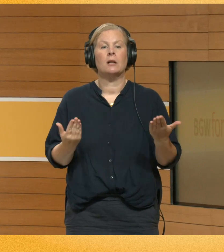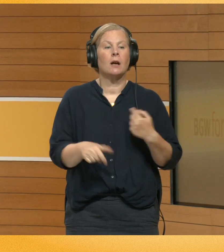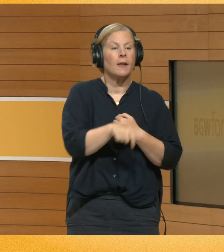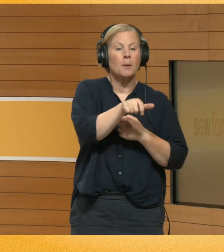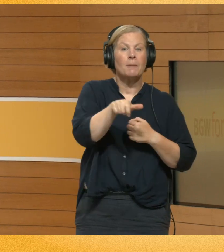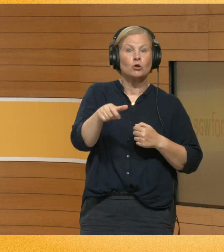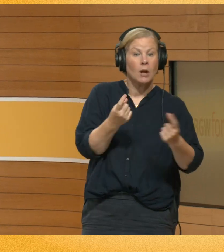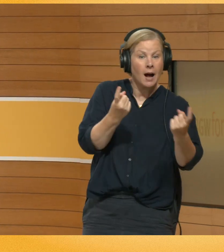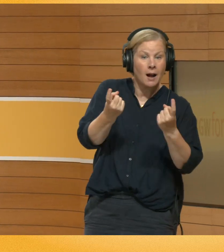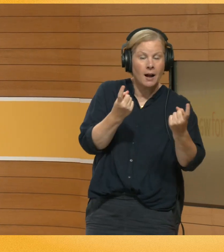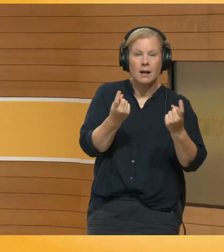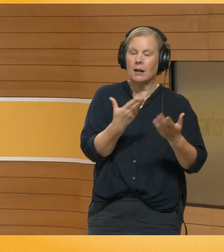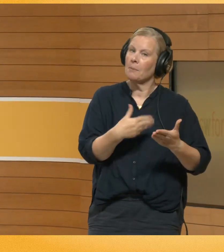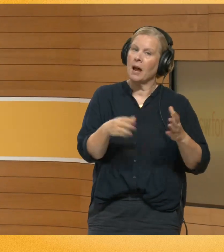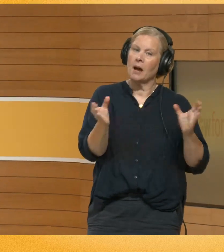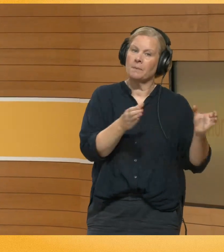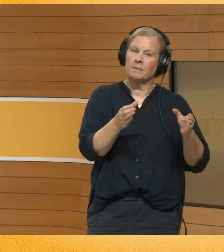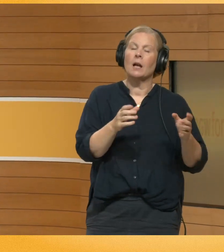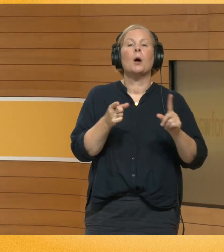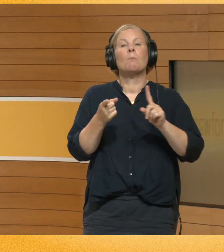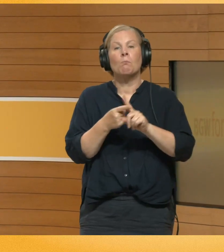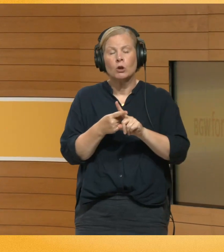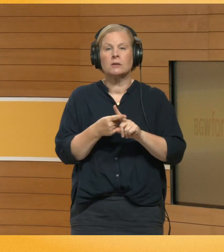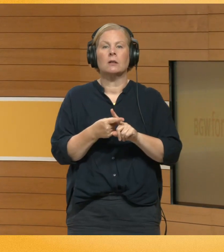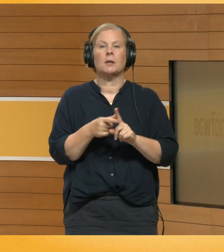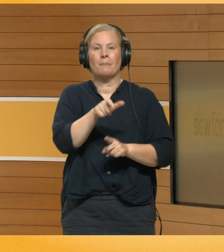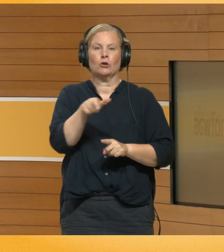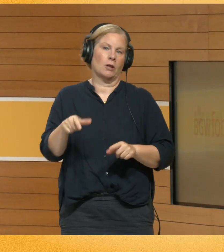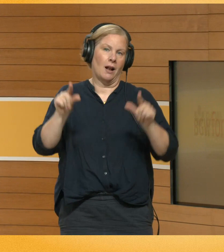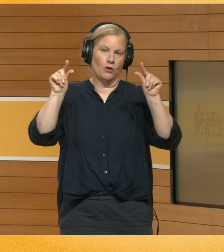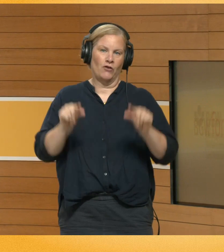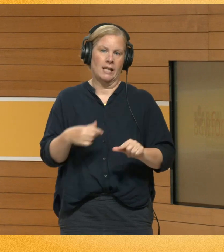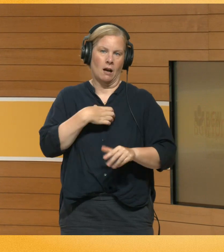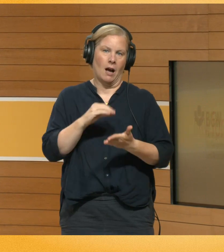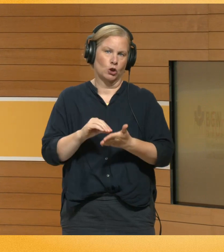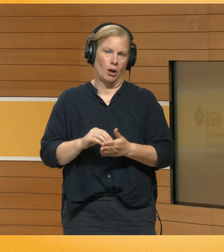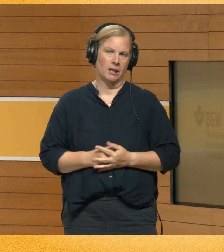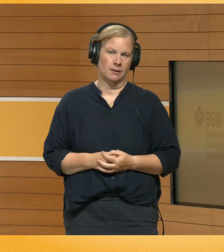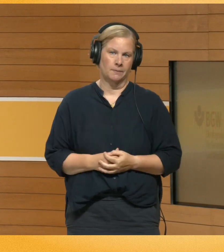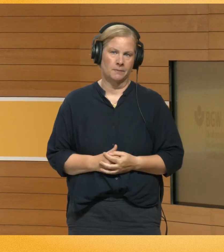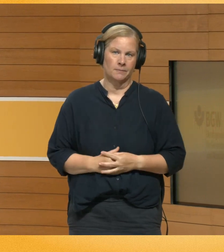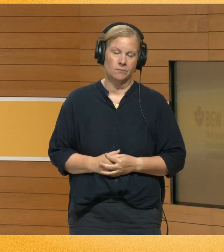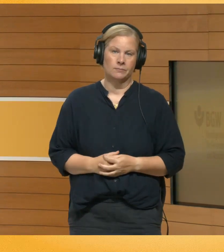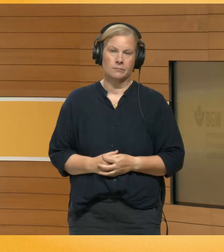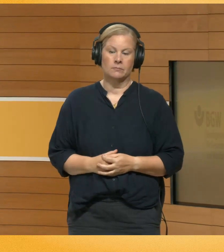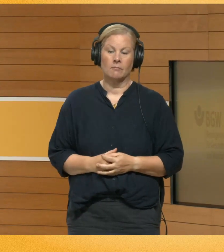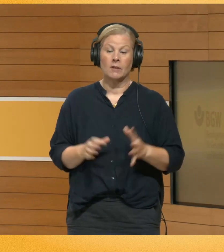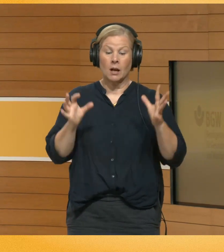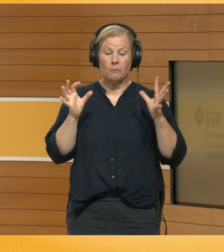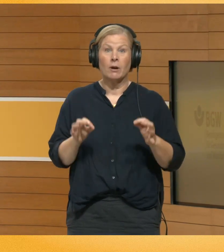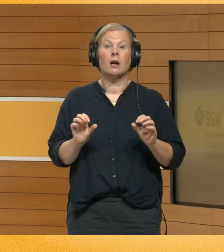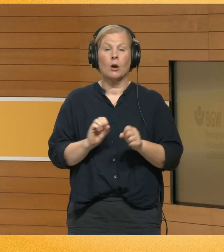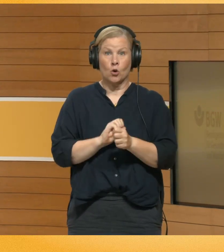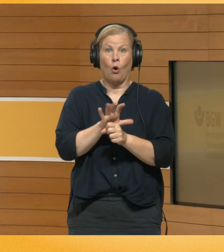organizations really benefited from it when it came to recruiting staff. They had less absenteeism, and